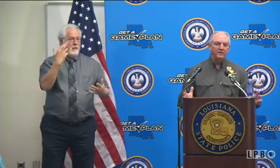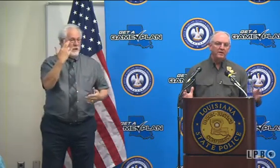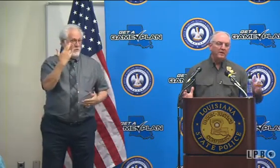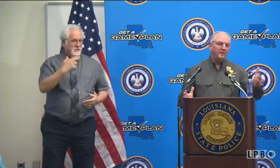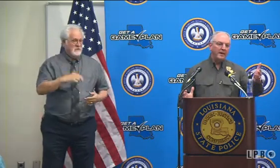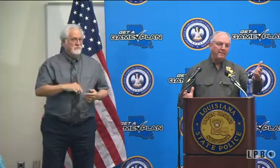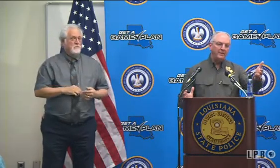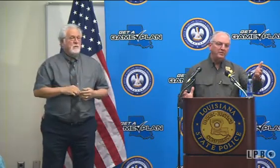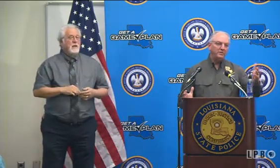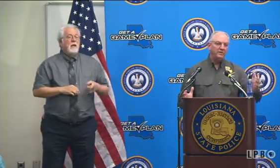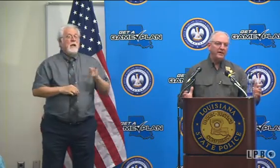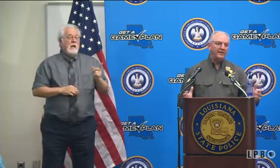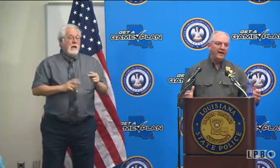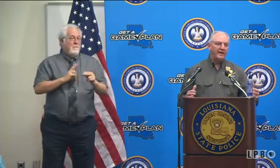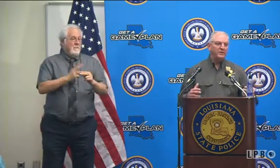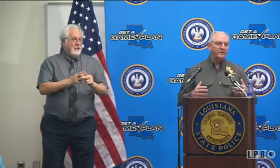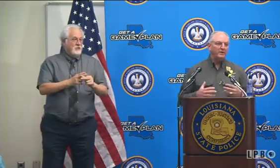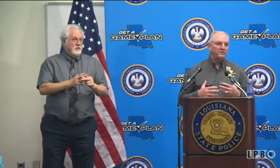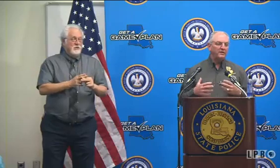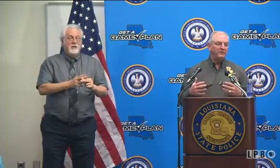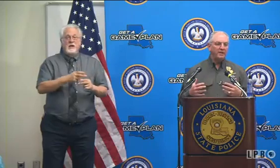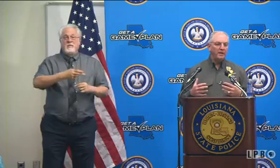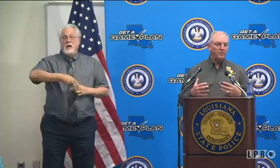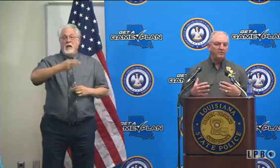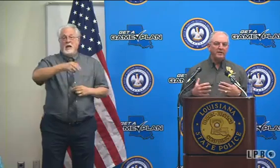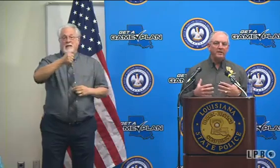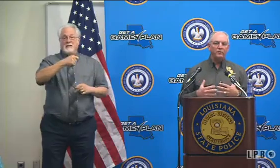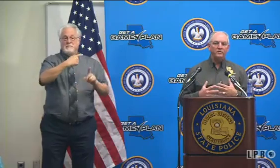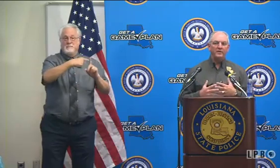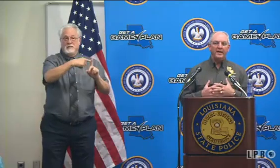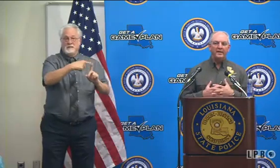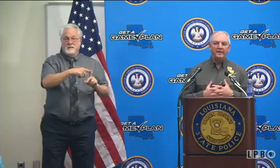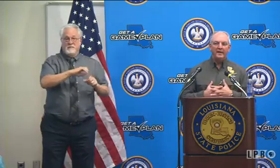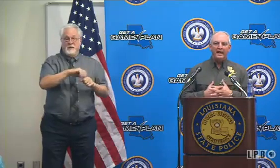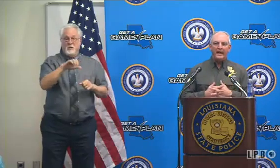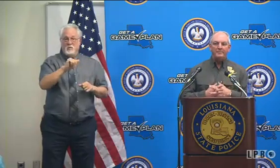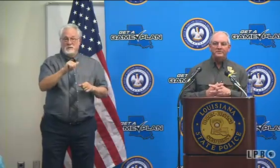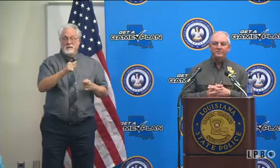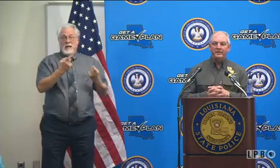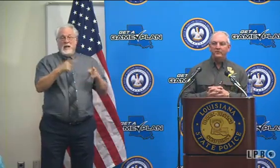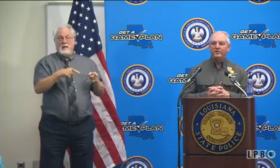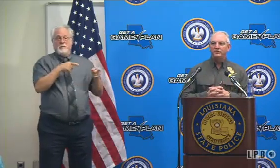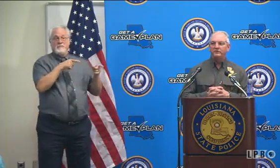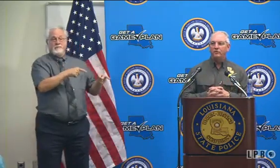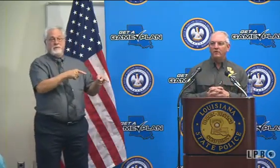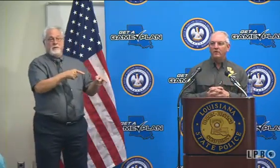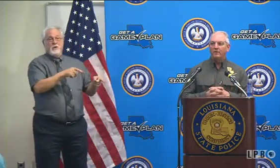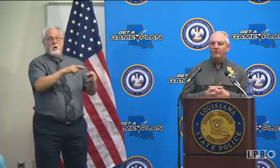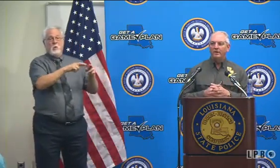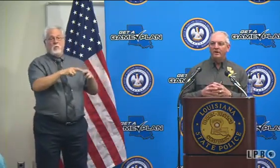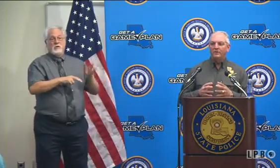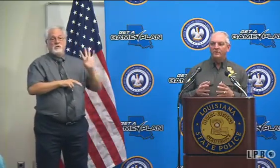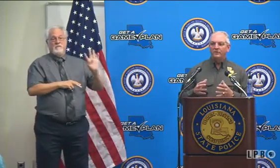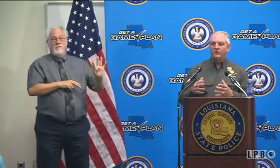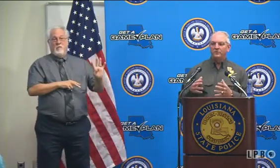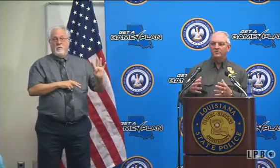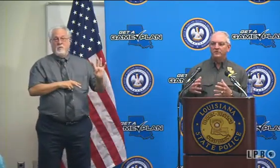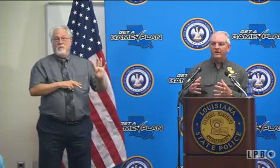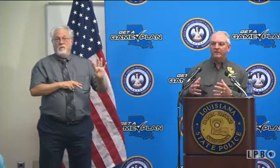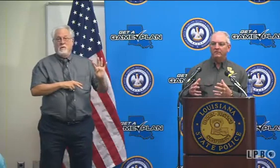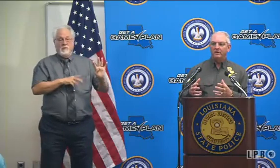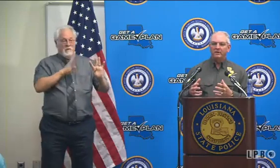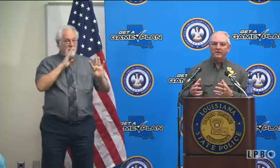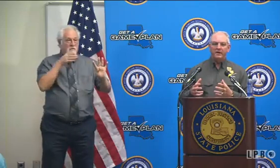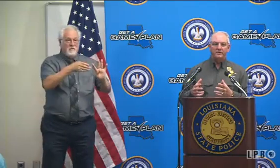reasons. I mentioned that the highest positivity in the state of Louisiana happens to be in Region 4, which is